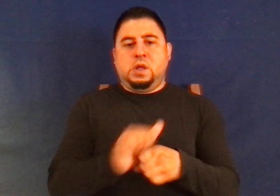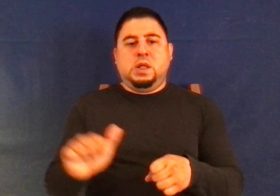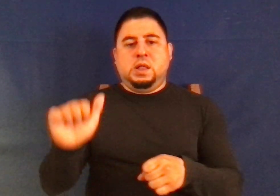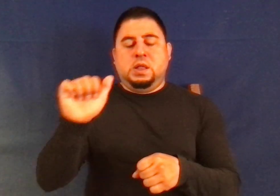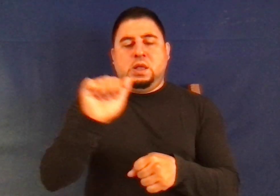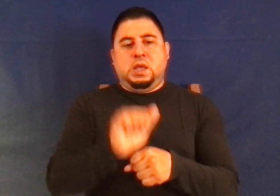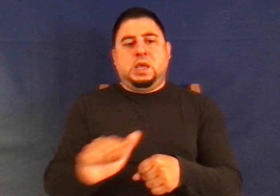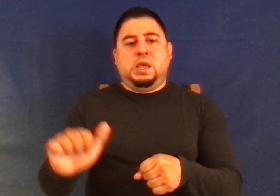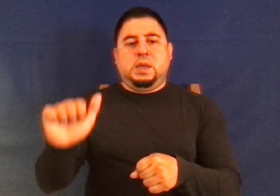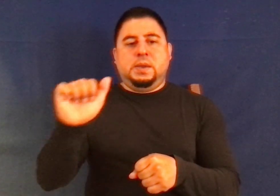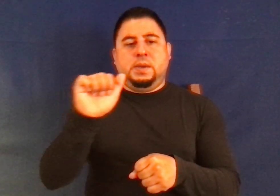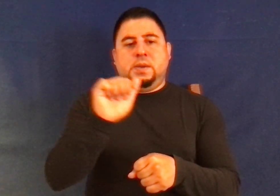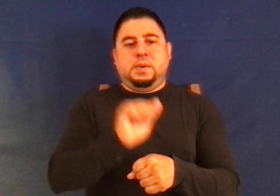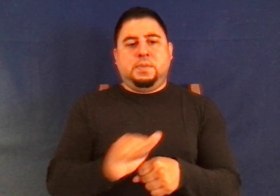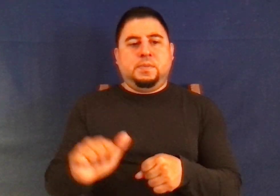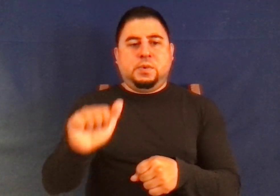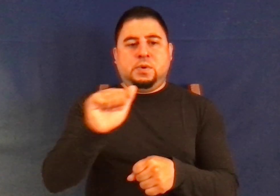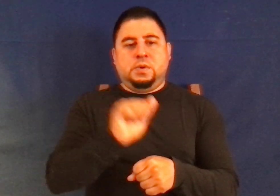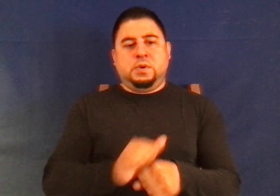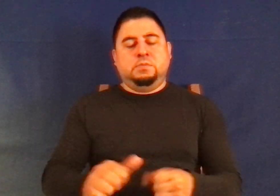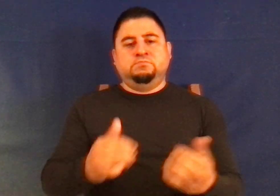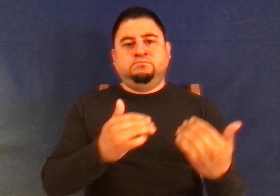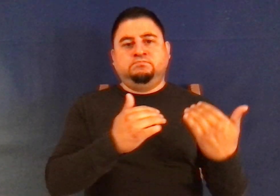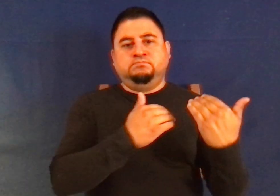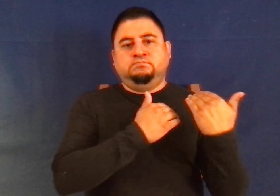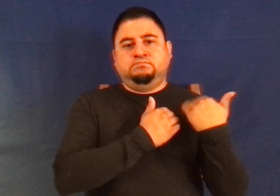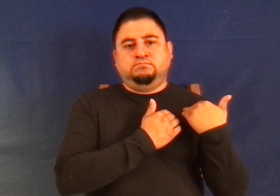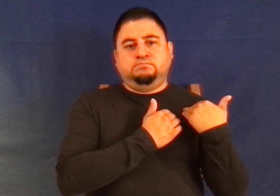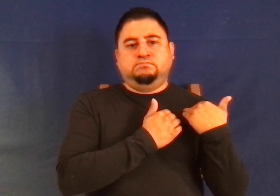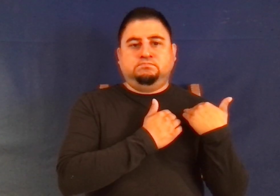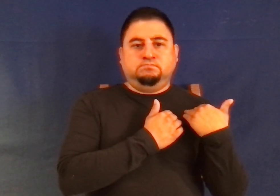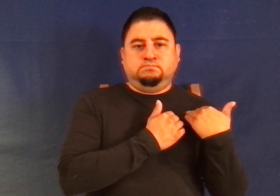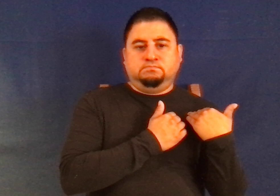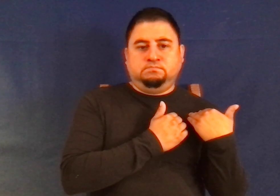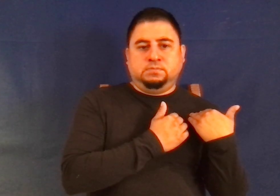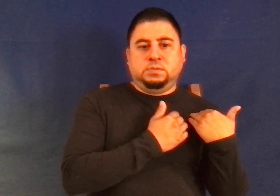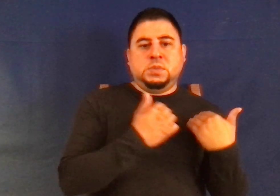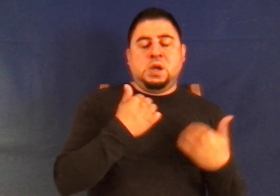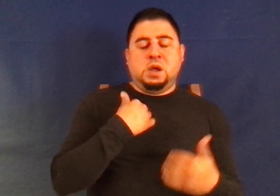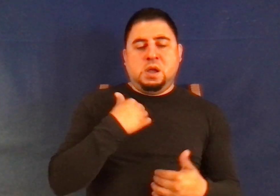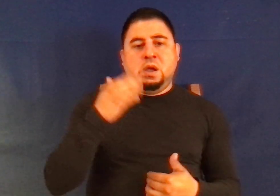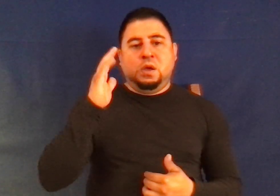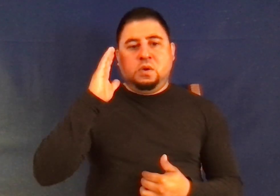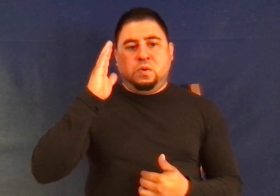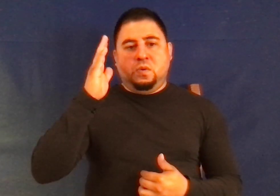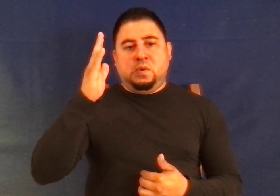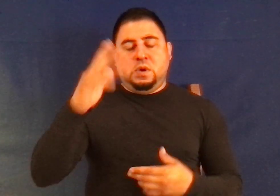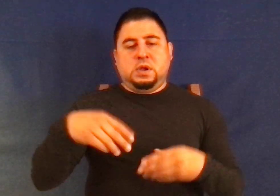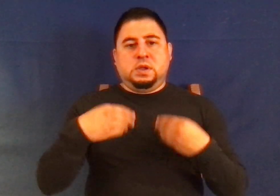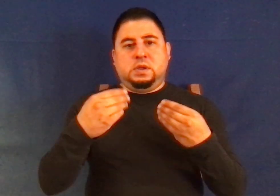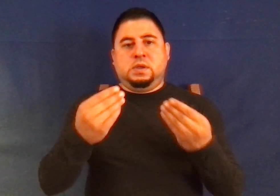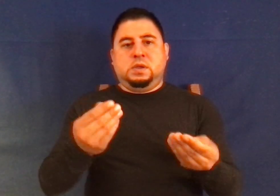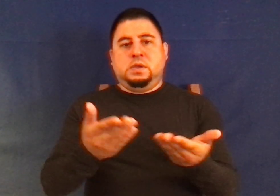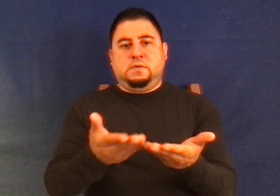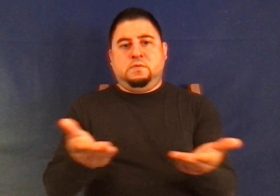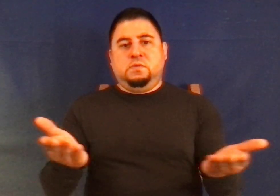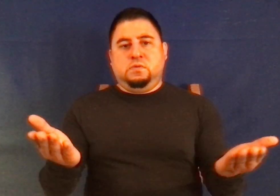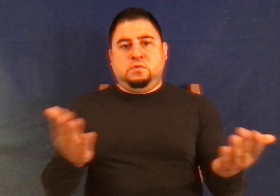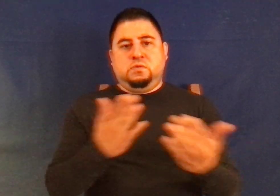are heavy burdened, and I shall give you